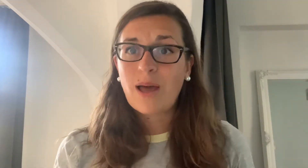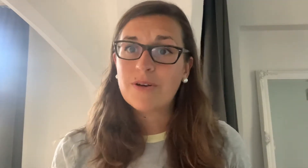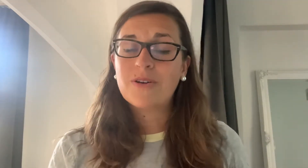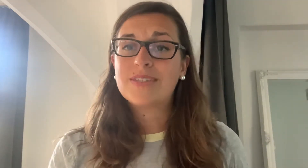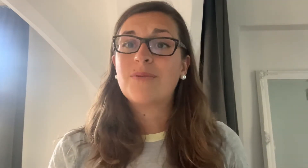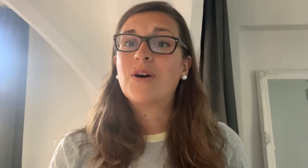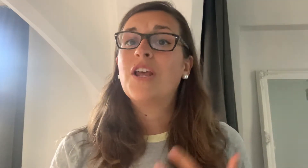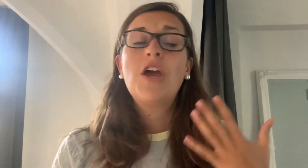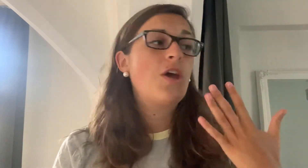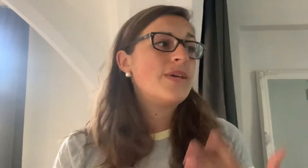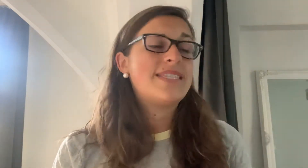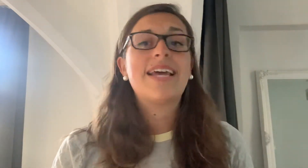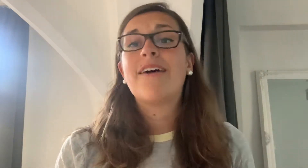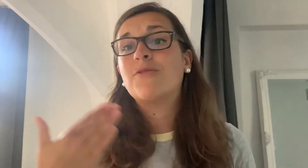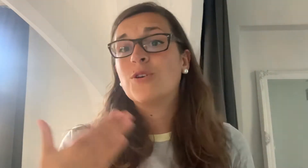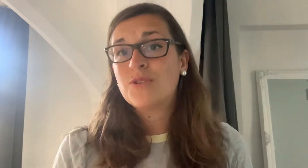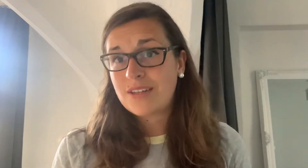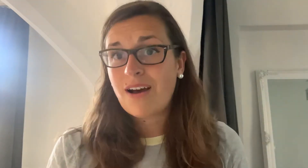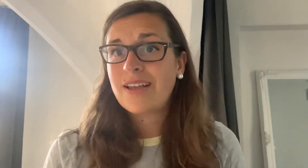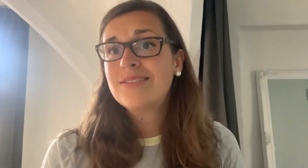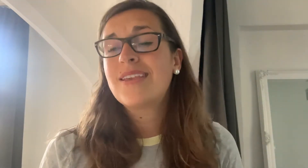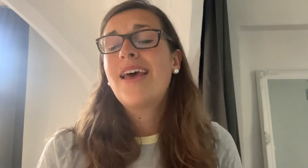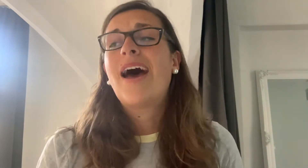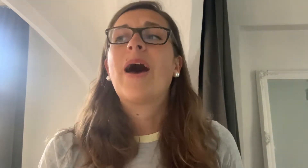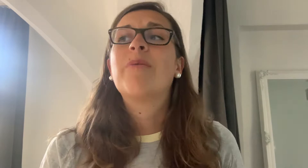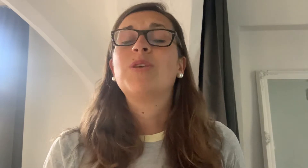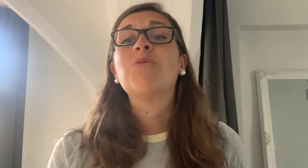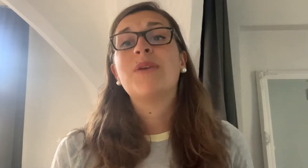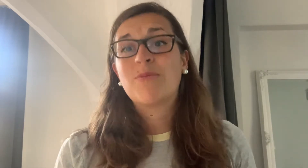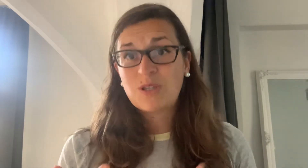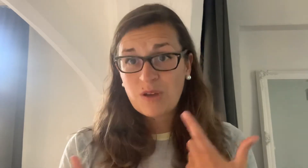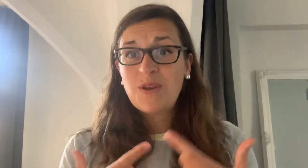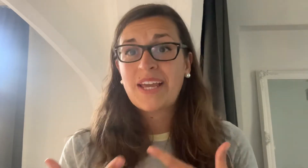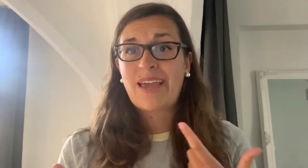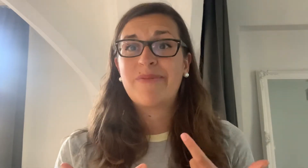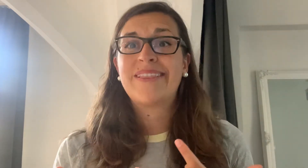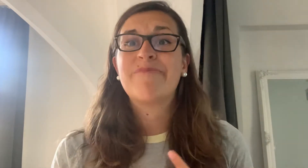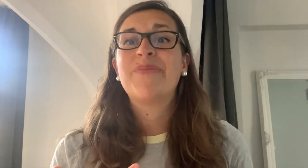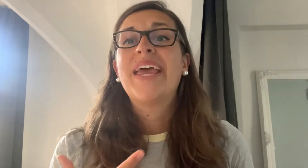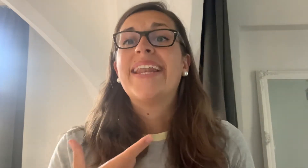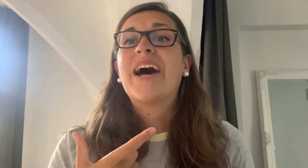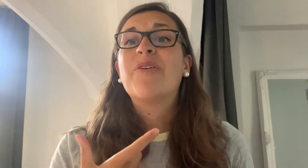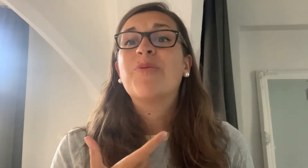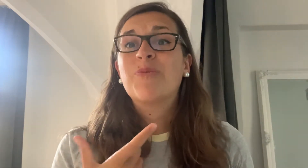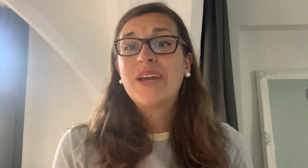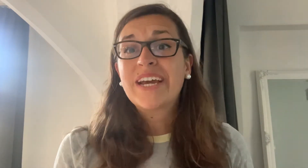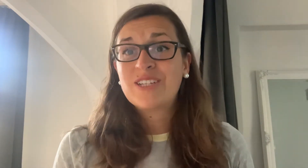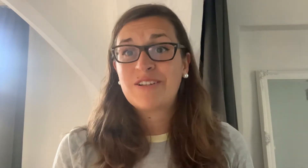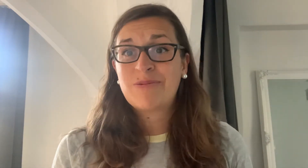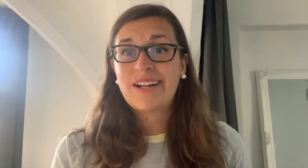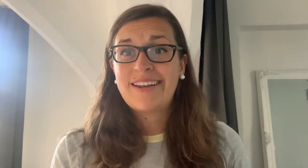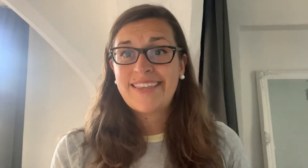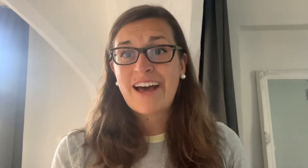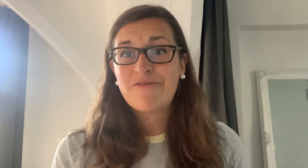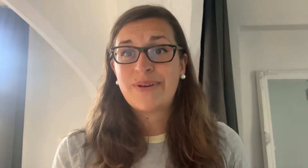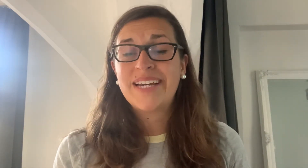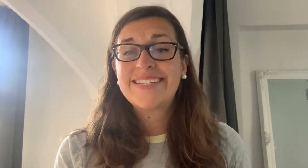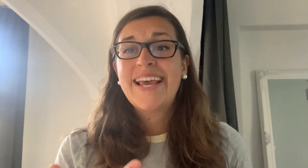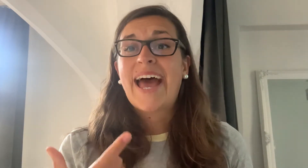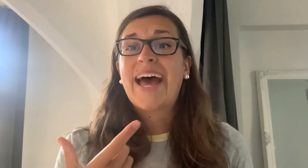across someone who is deaf or who signs, you would be able to communicate with them. Now, what we're going to do is we're going to learn the alphabet,